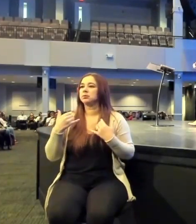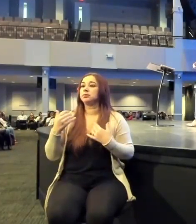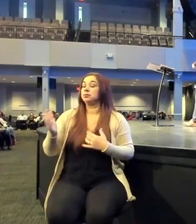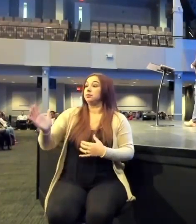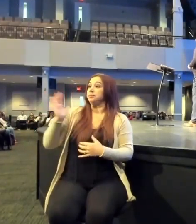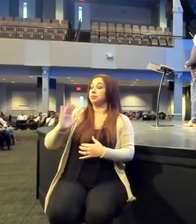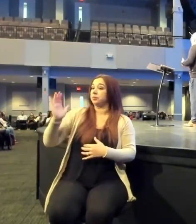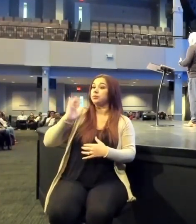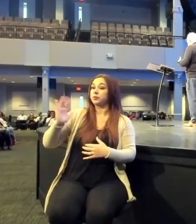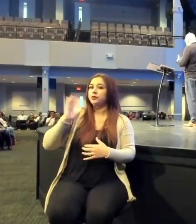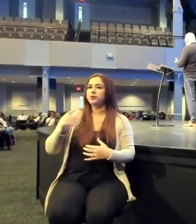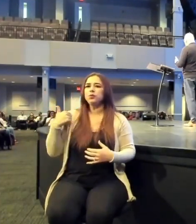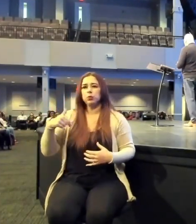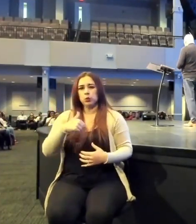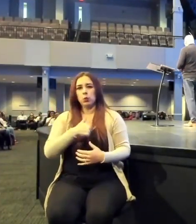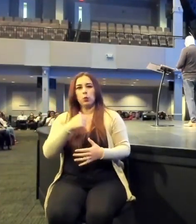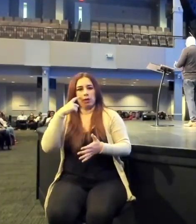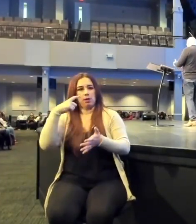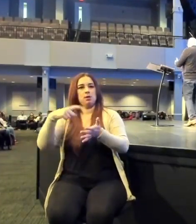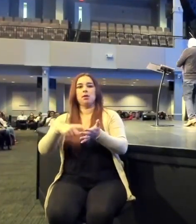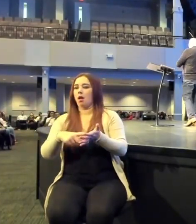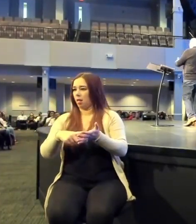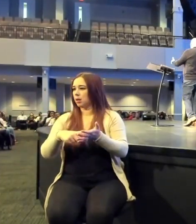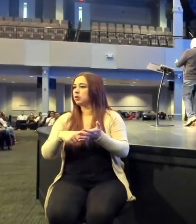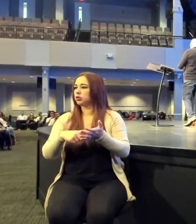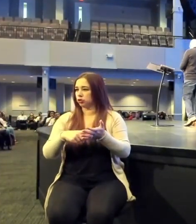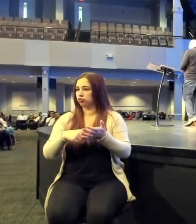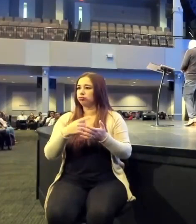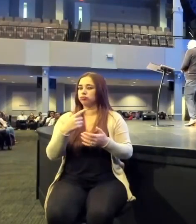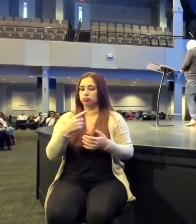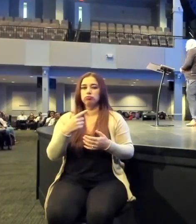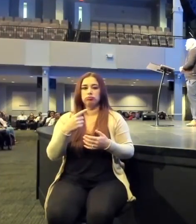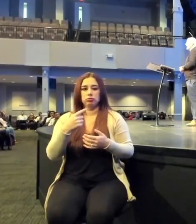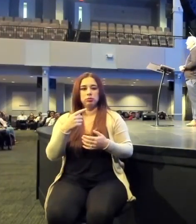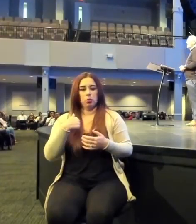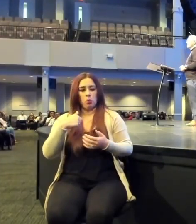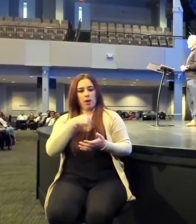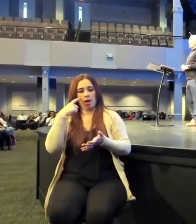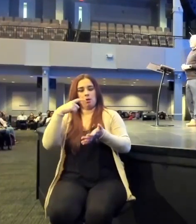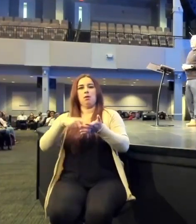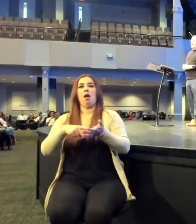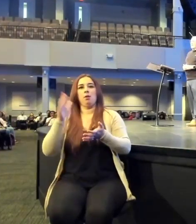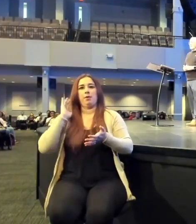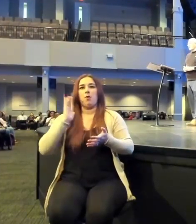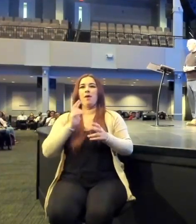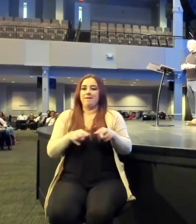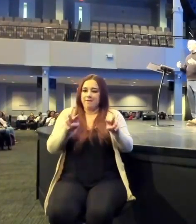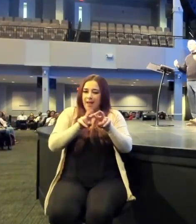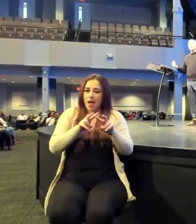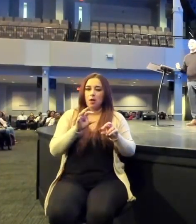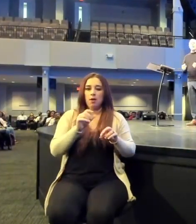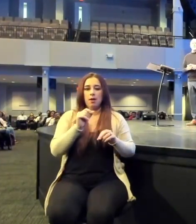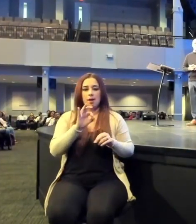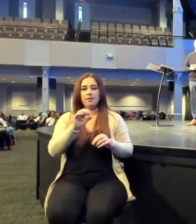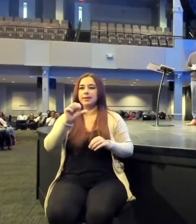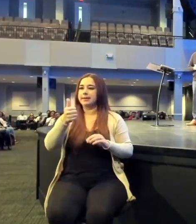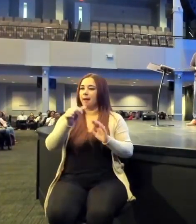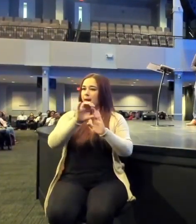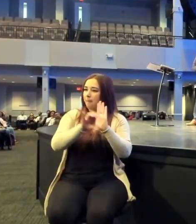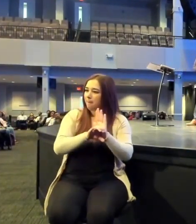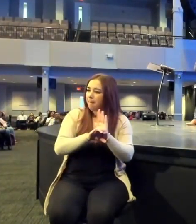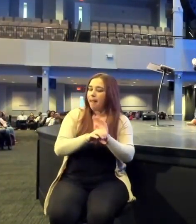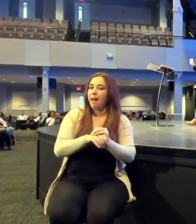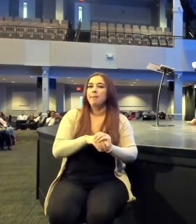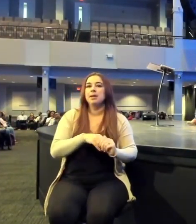when we at least acknowledged, whether we acted on it or not, we at least acknowledged the value of things like the Ten Commandments and